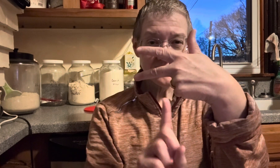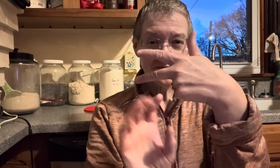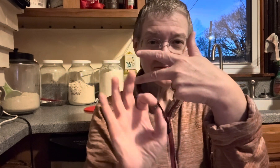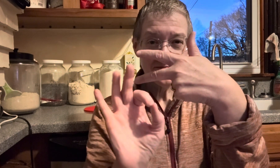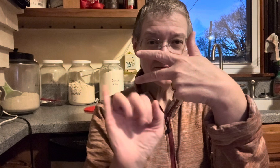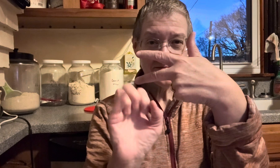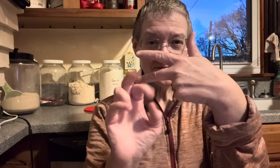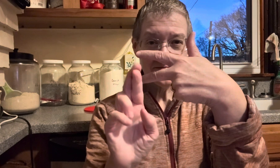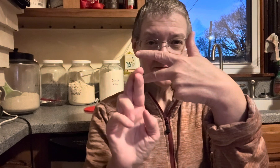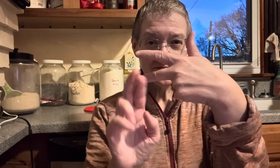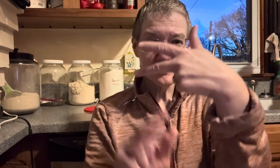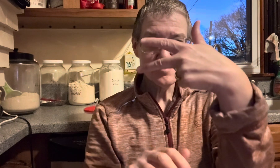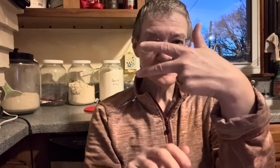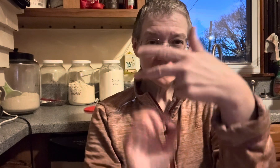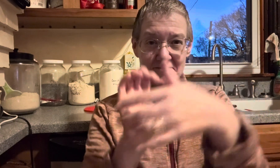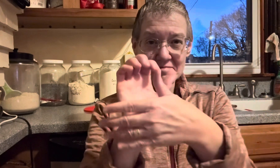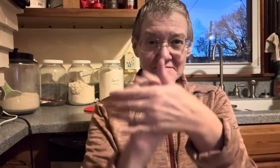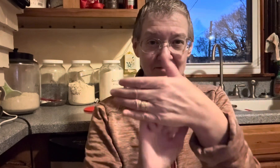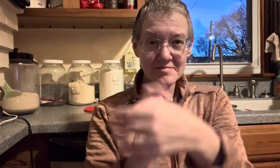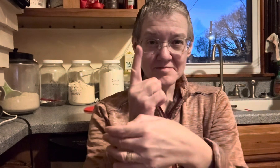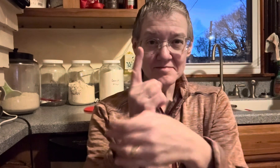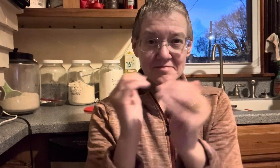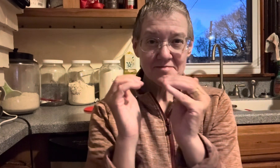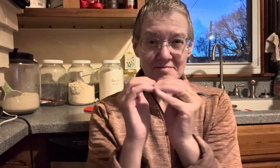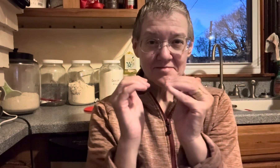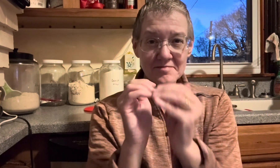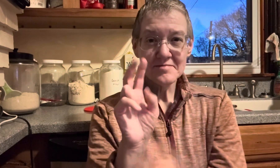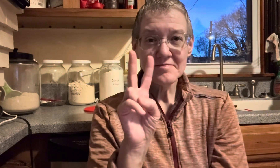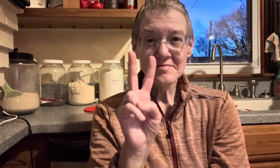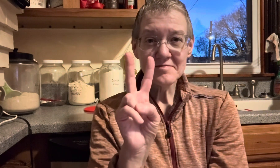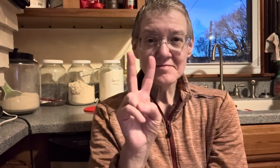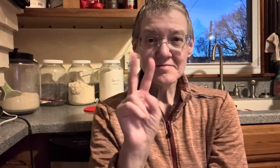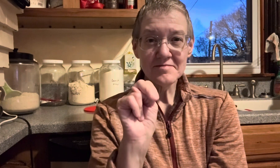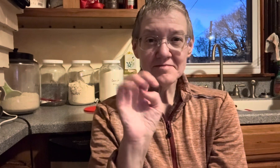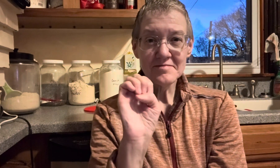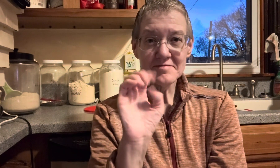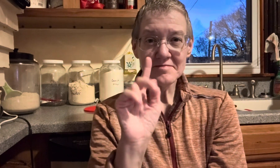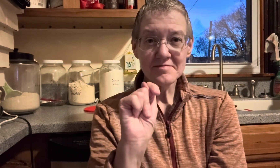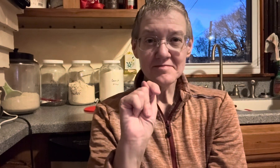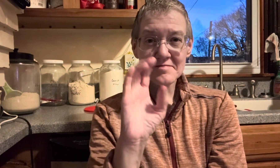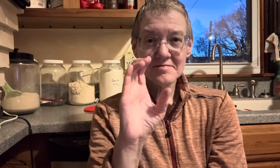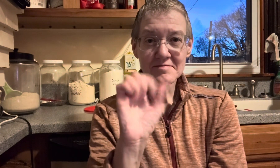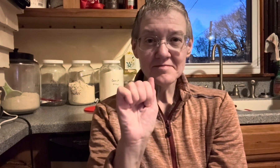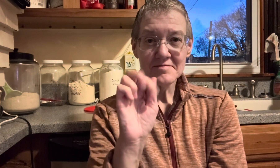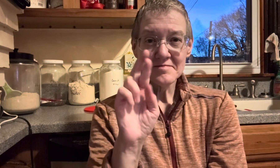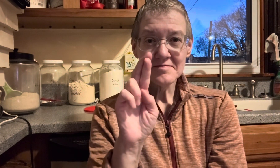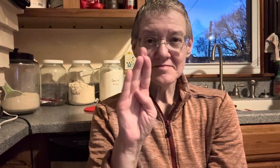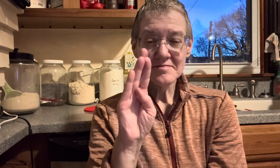carbs minus 1 gram of fiber equals 2 grams of net carbs.